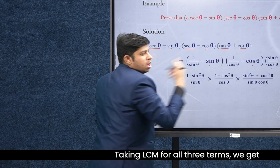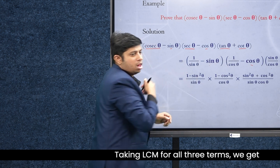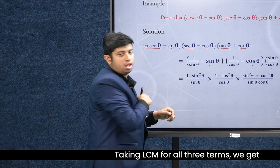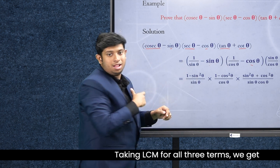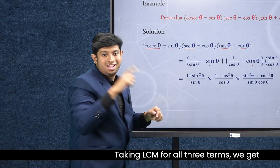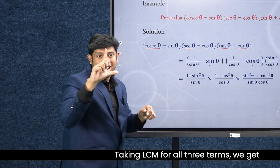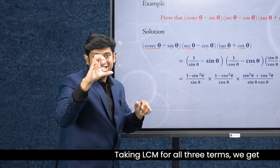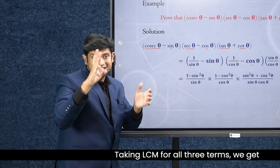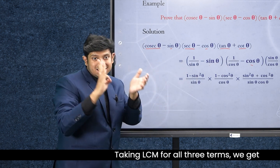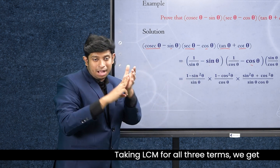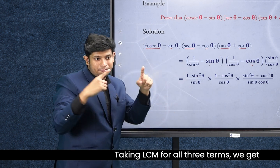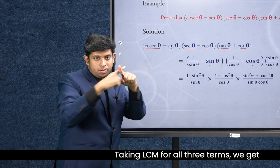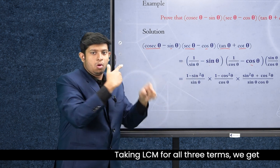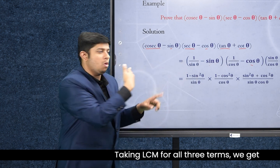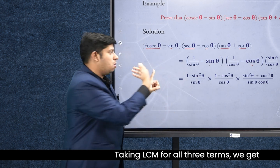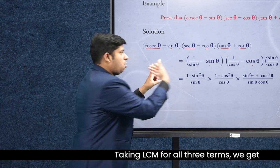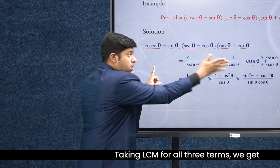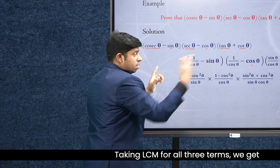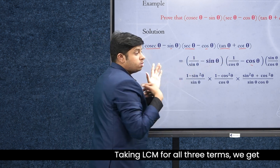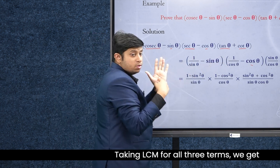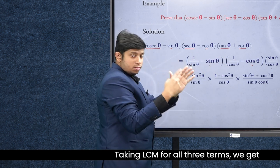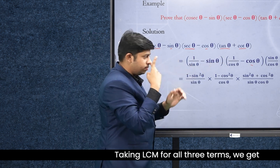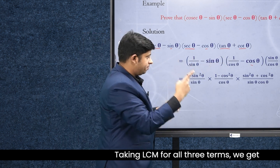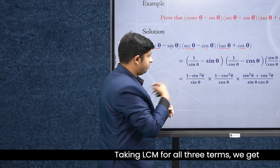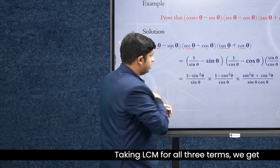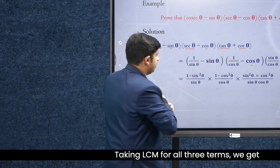Taking LCM for all the three terms, we get